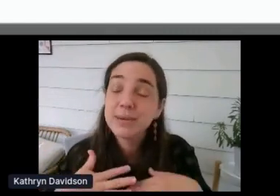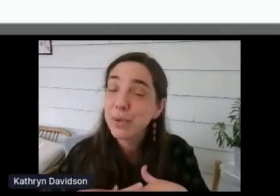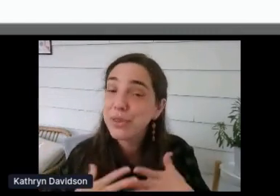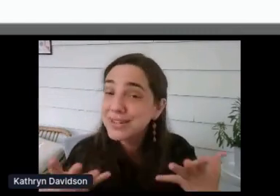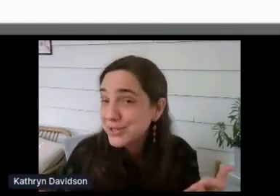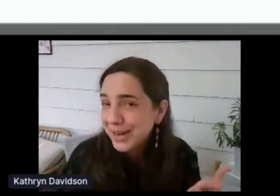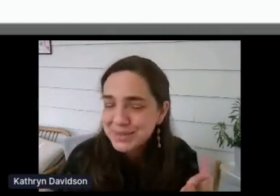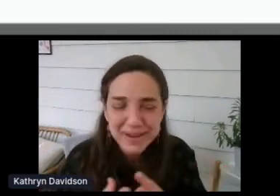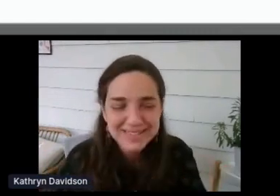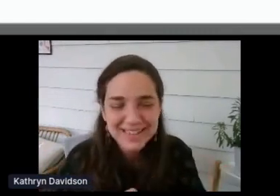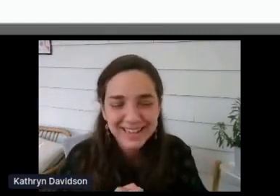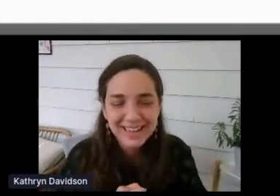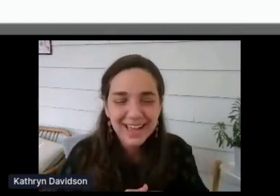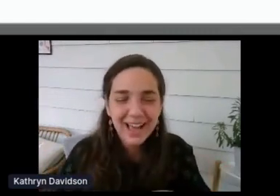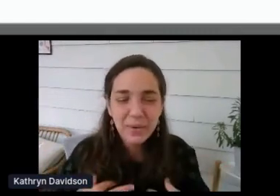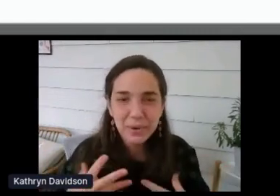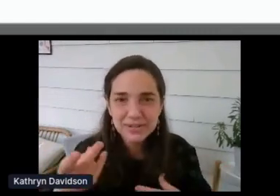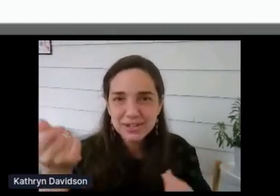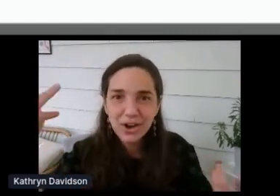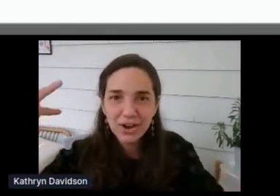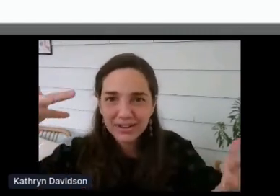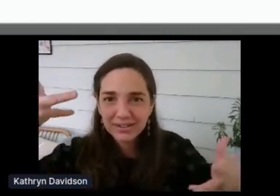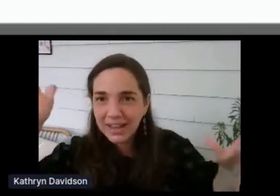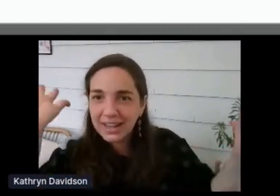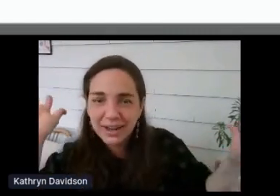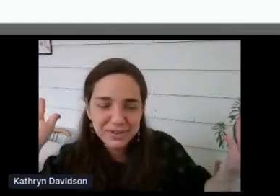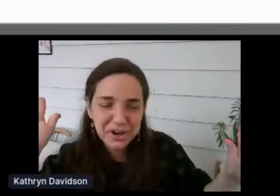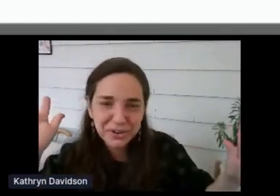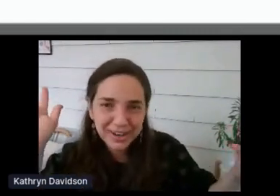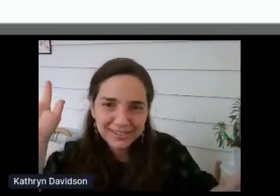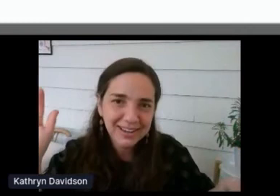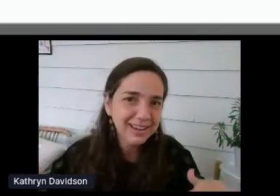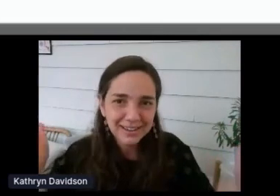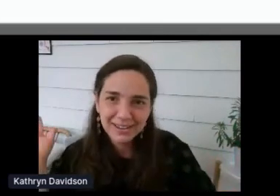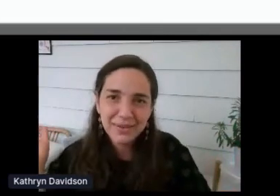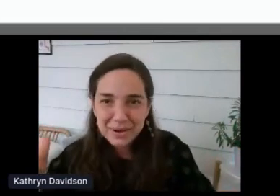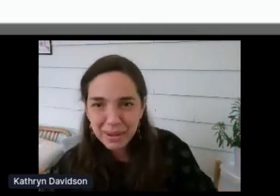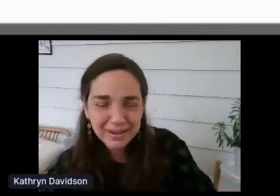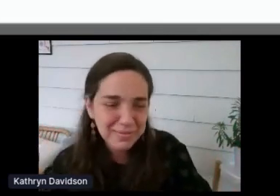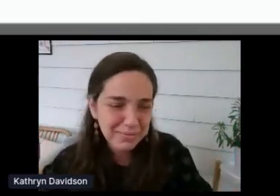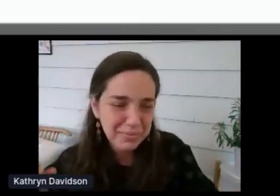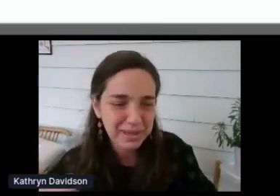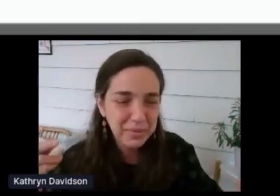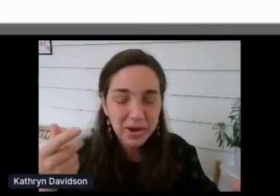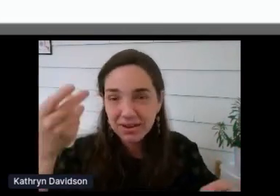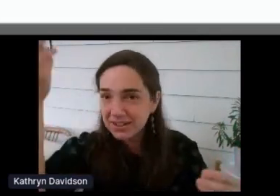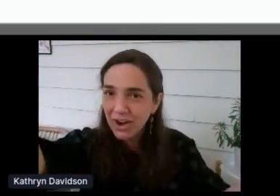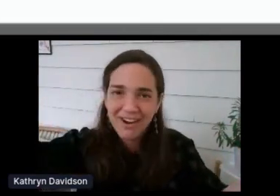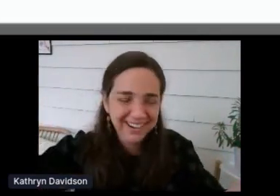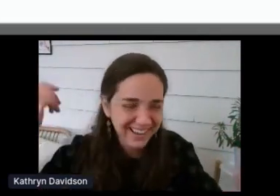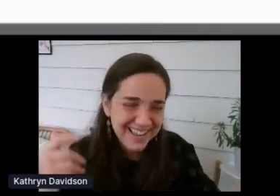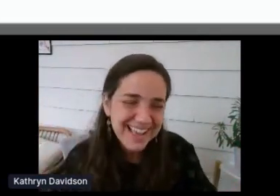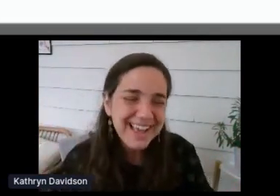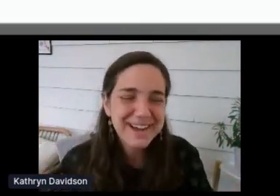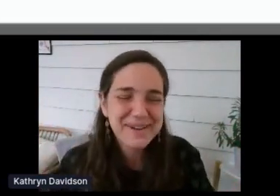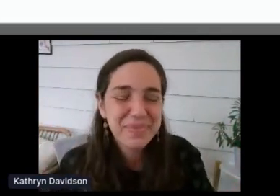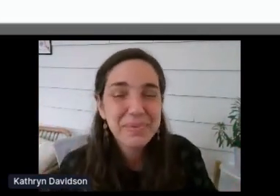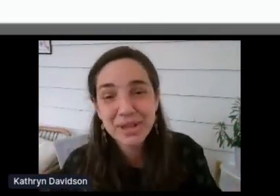a reasonable thing to try to express, like, I want a dog, any kind of dog, right? Like, I want a pandemic puppy, I want a